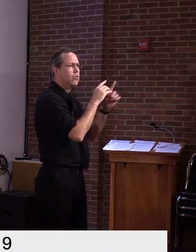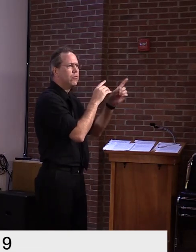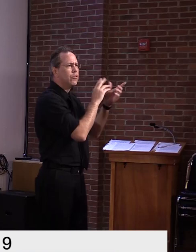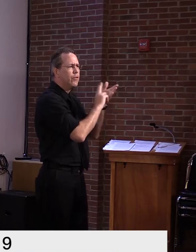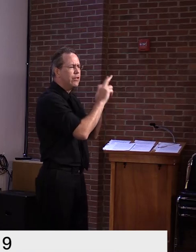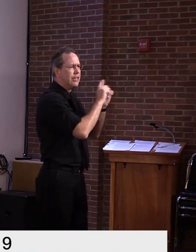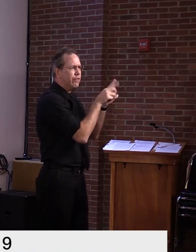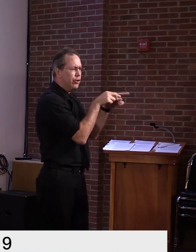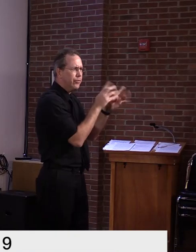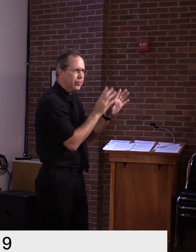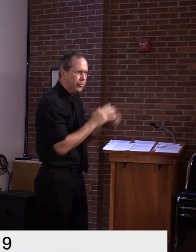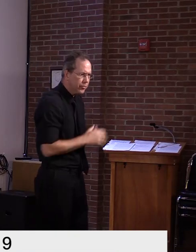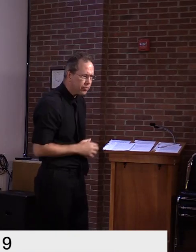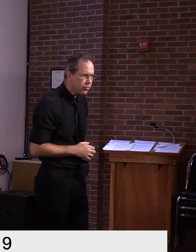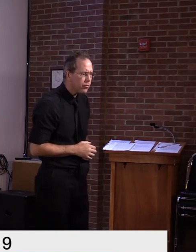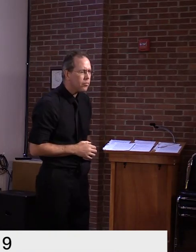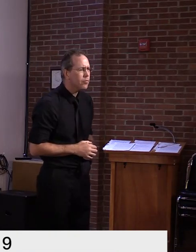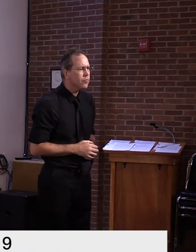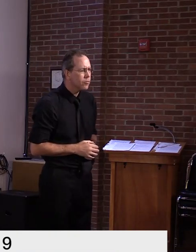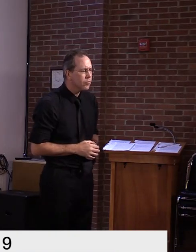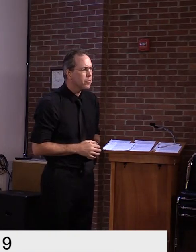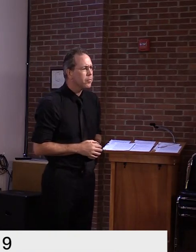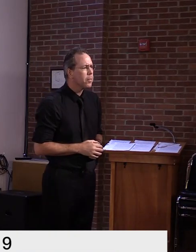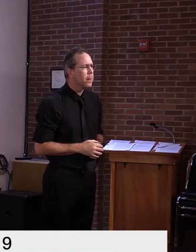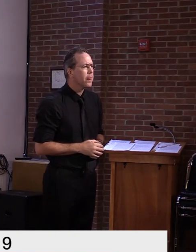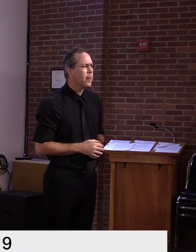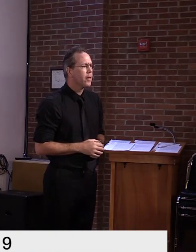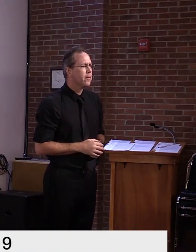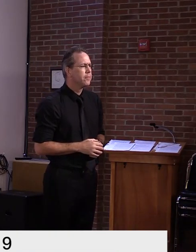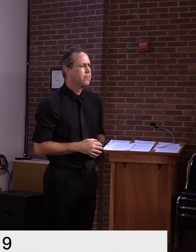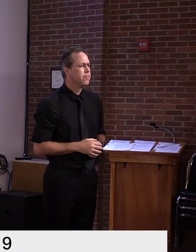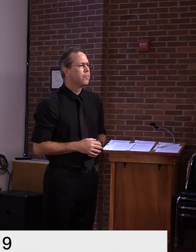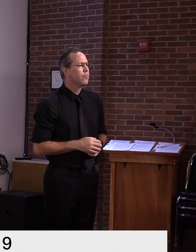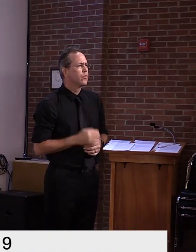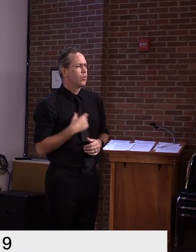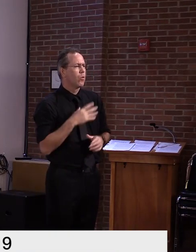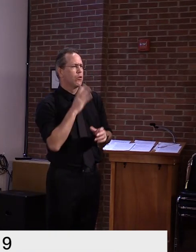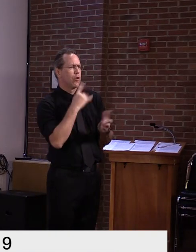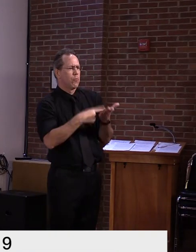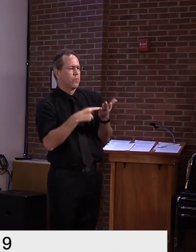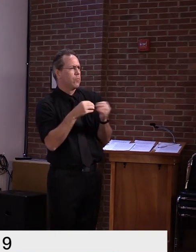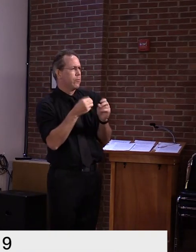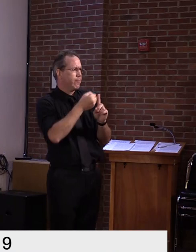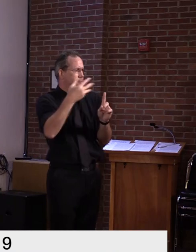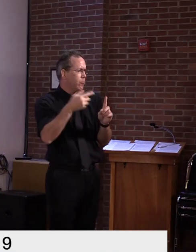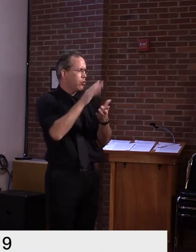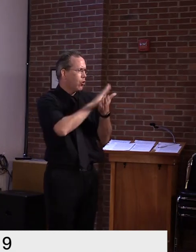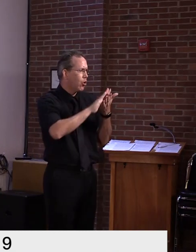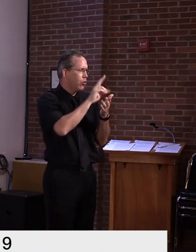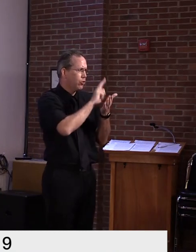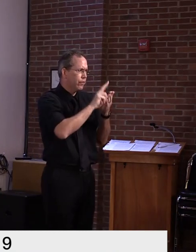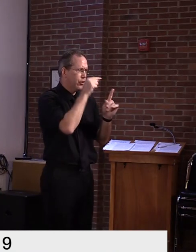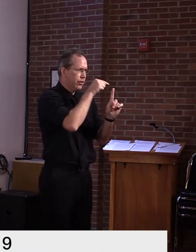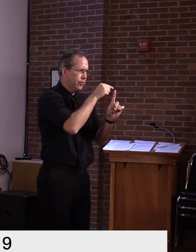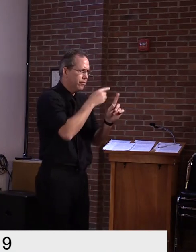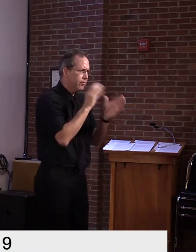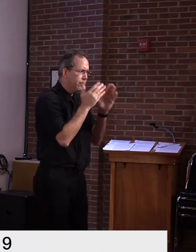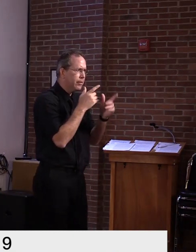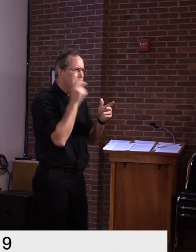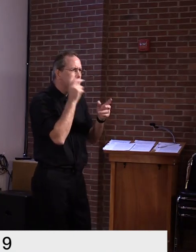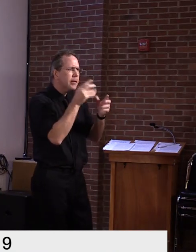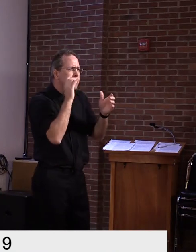maybe to talk a little bit about the higher ed situation and provide a specific example, since there has been so much discussion in the national